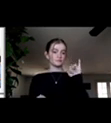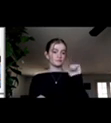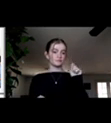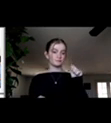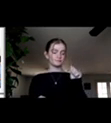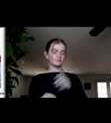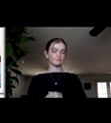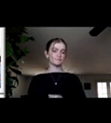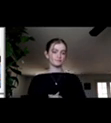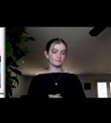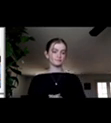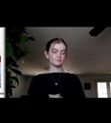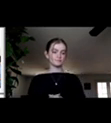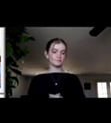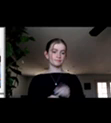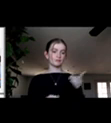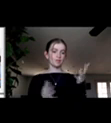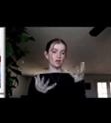He was racist.